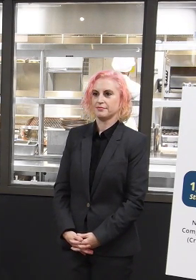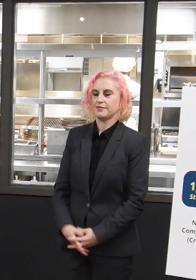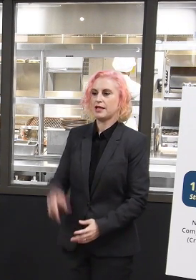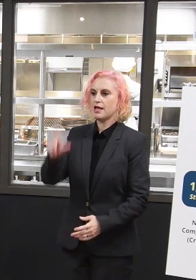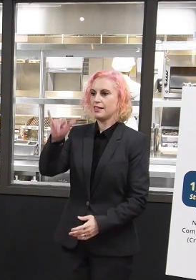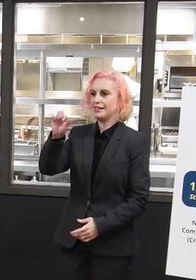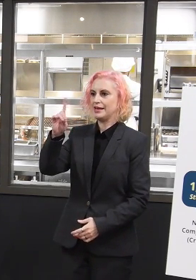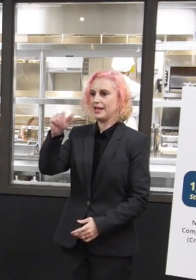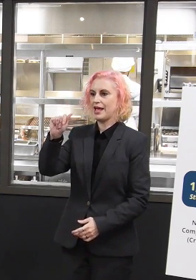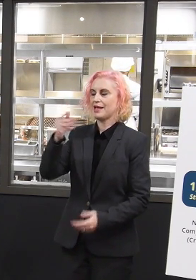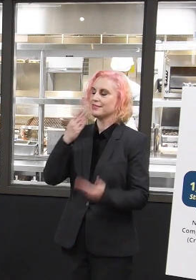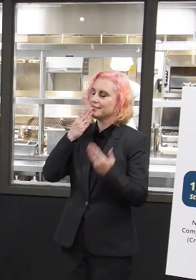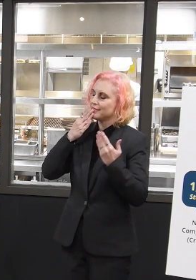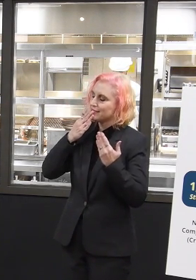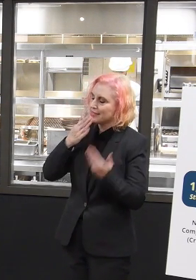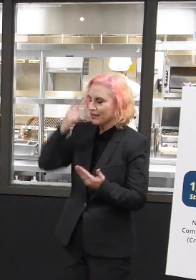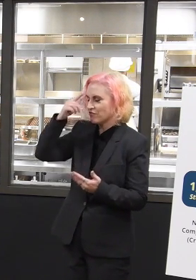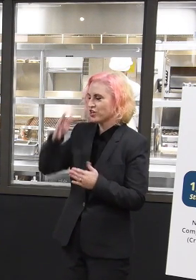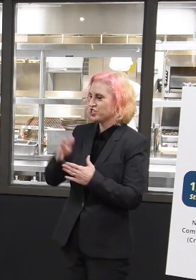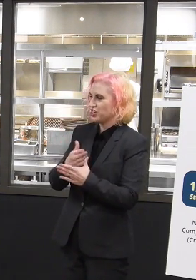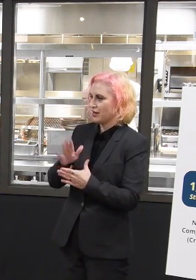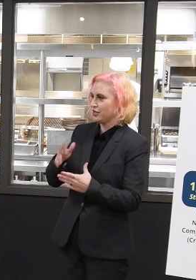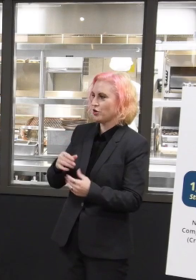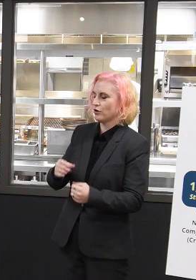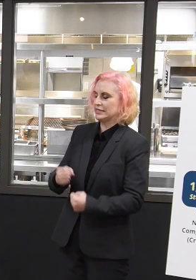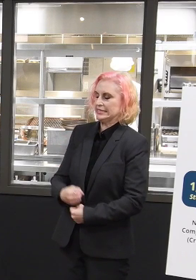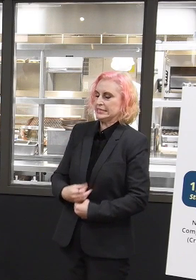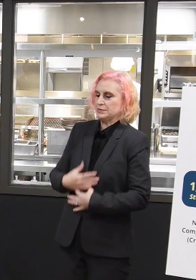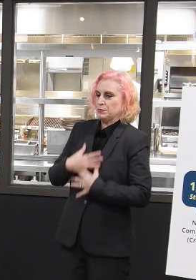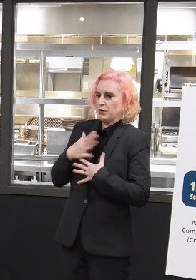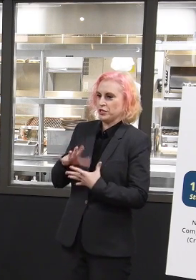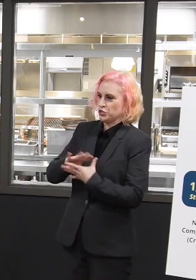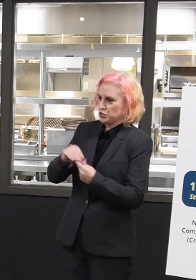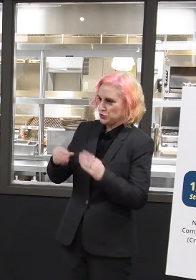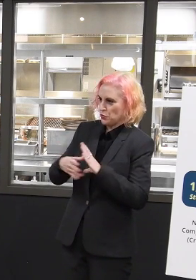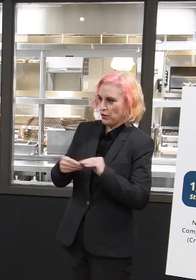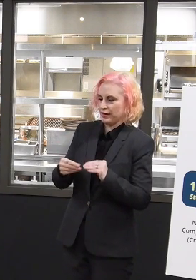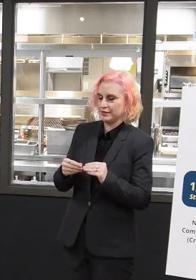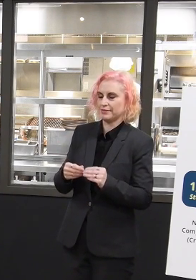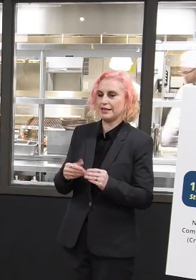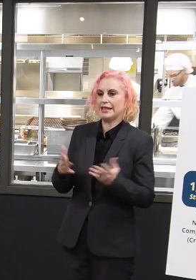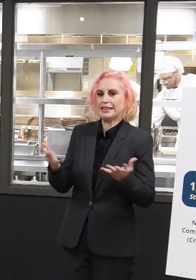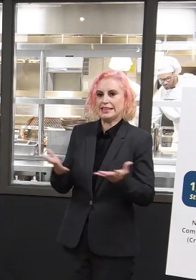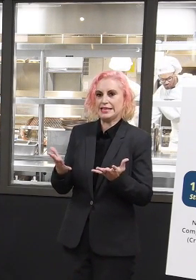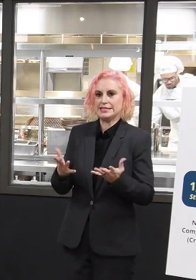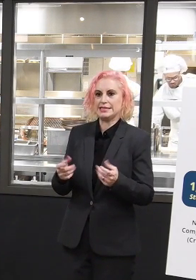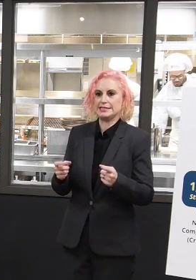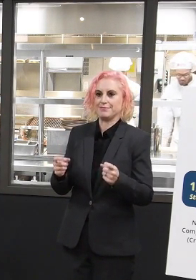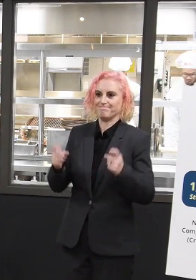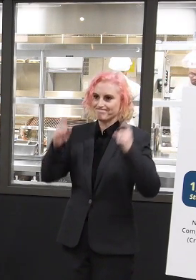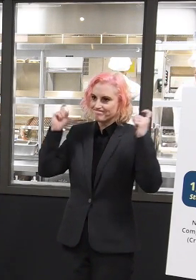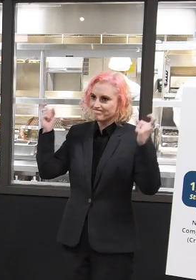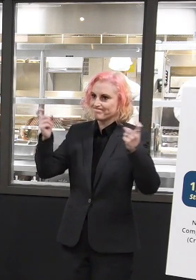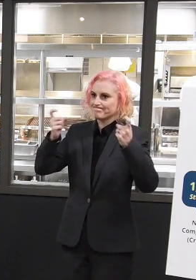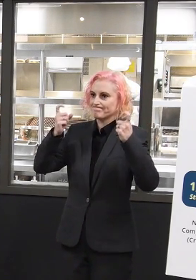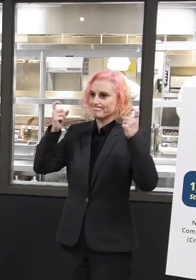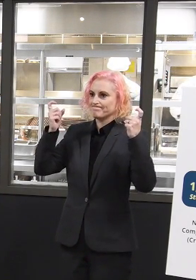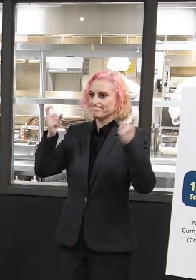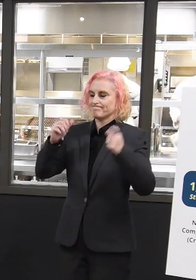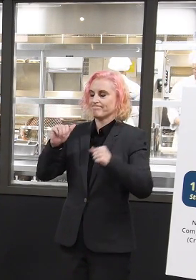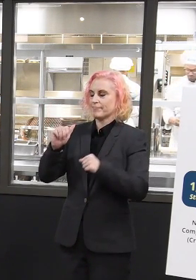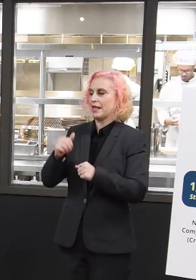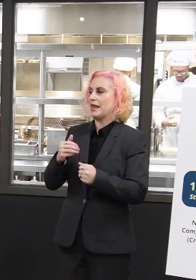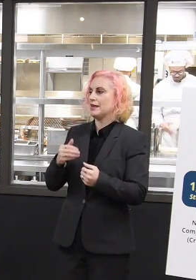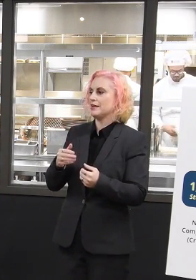Lydia, thank you so much for sharing your inspirational story and testimony. This is such a momentous occasion, and again, on behalf